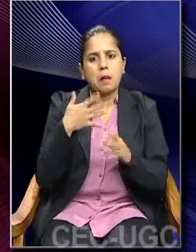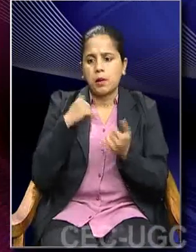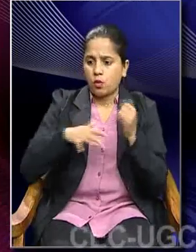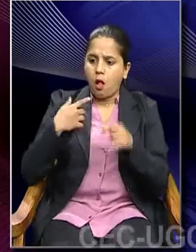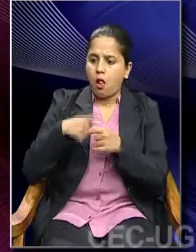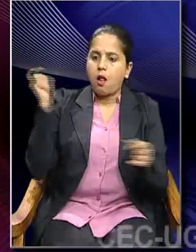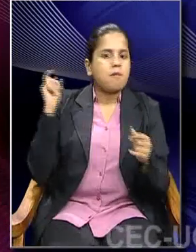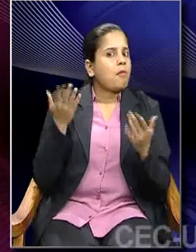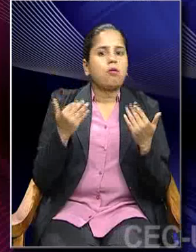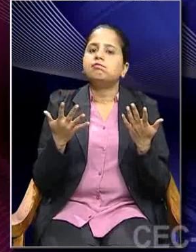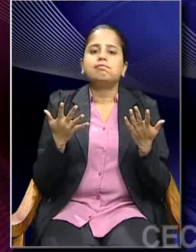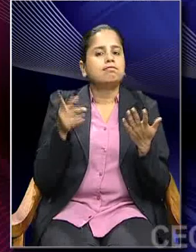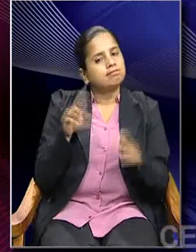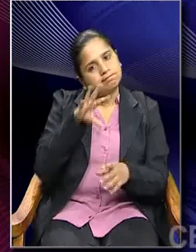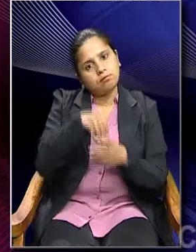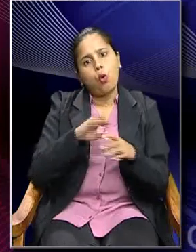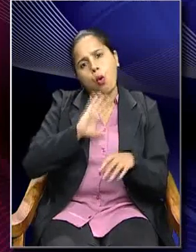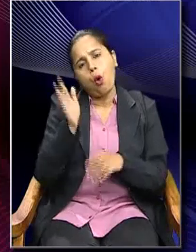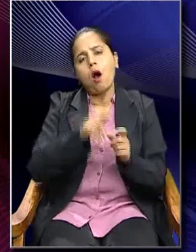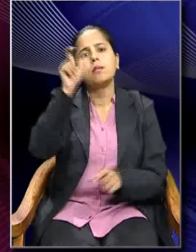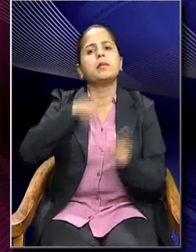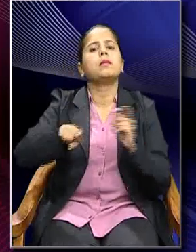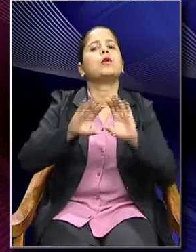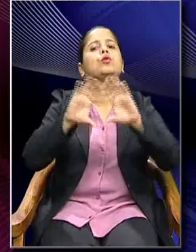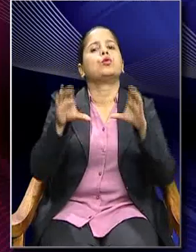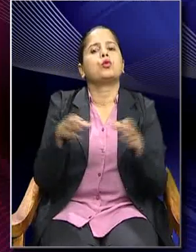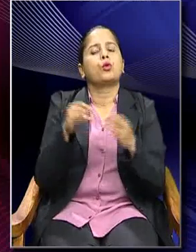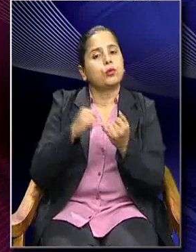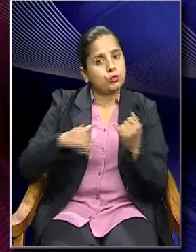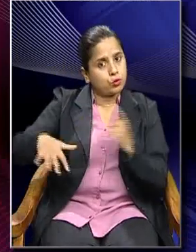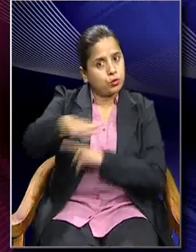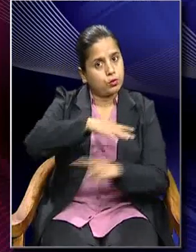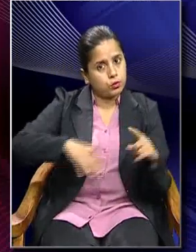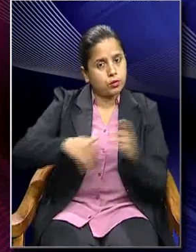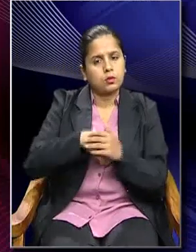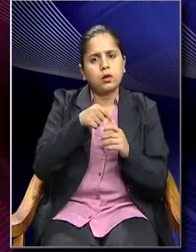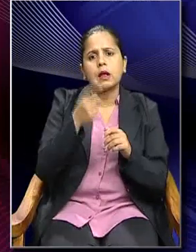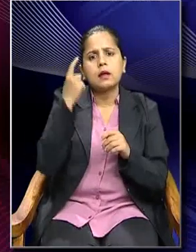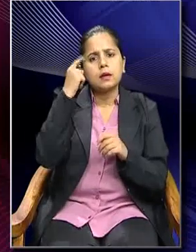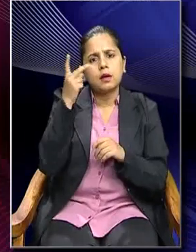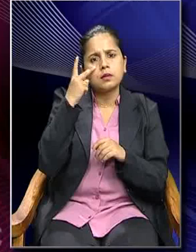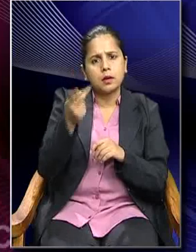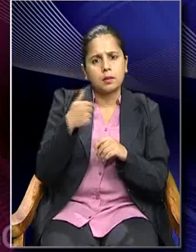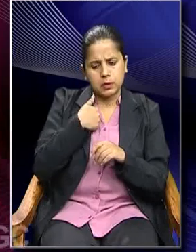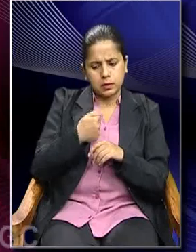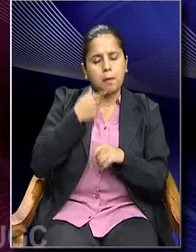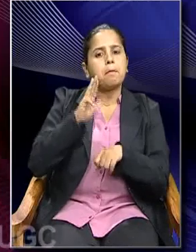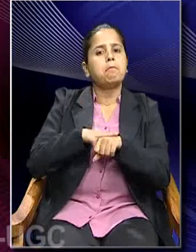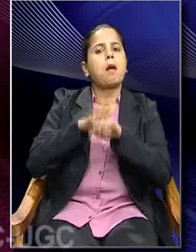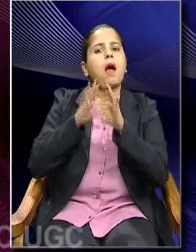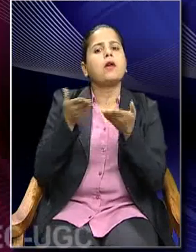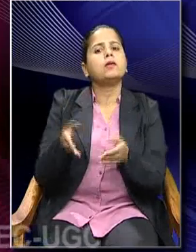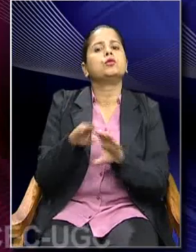society. All individuals and groups in a society consider themselves to be members of